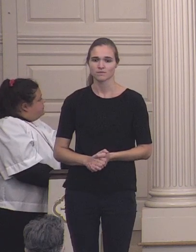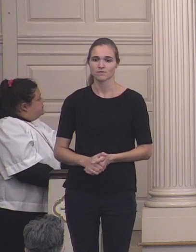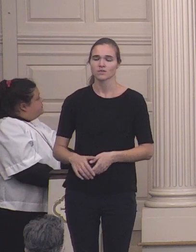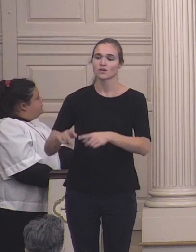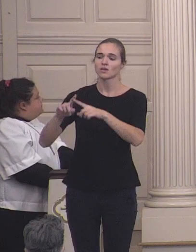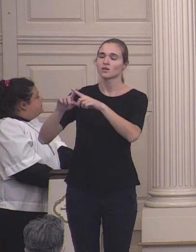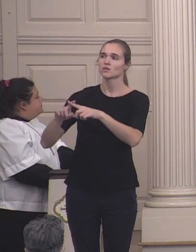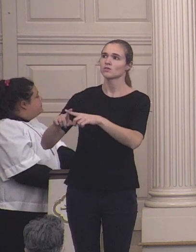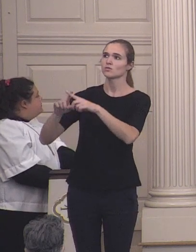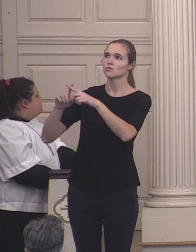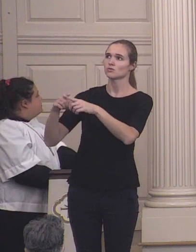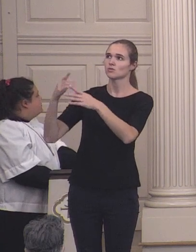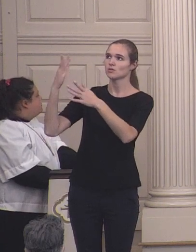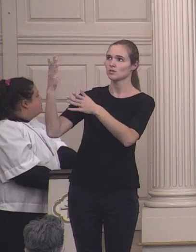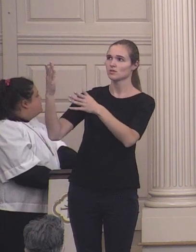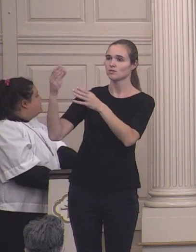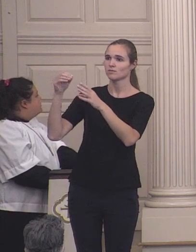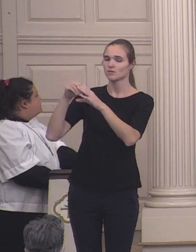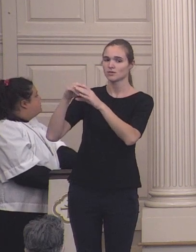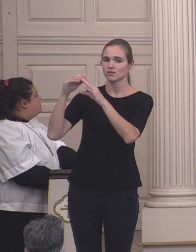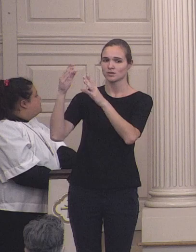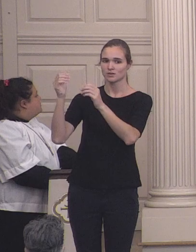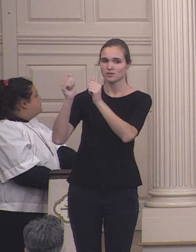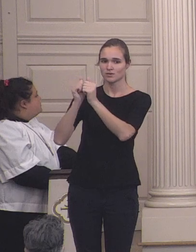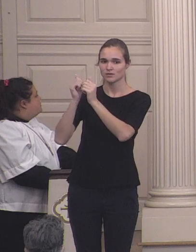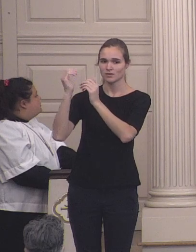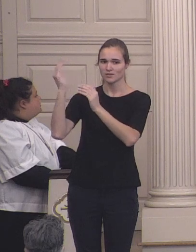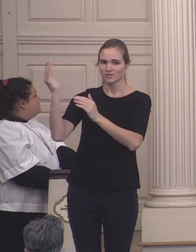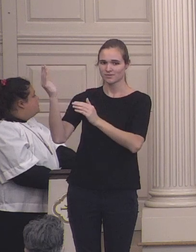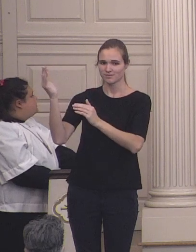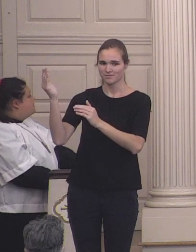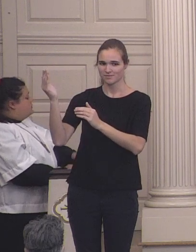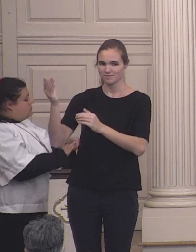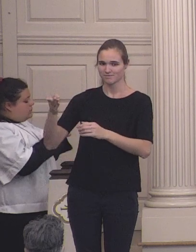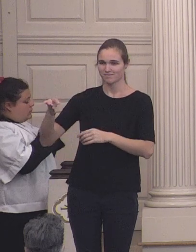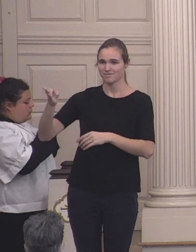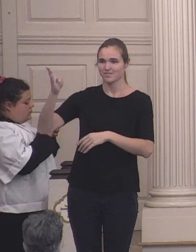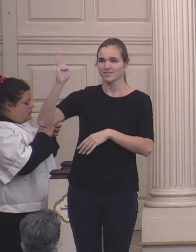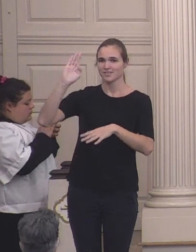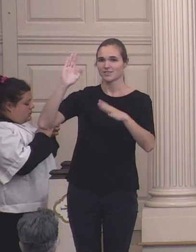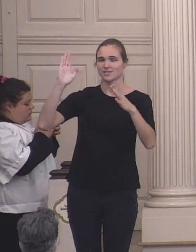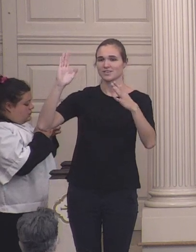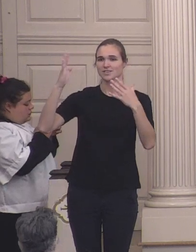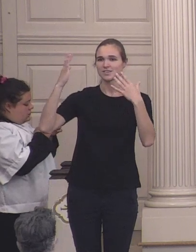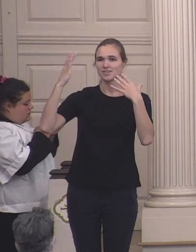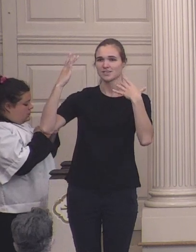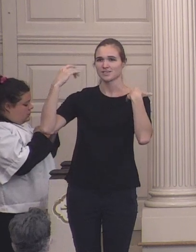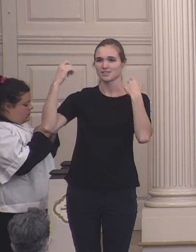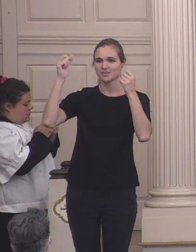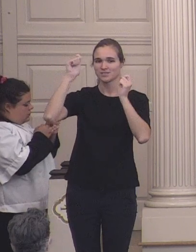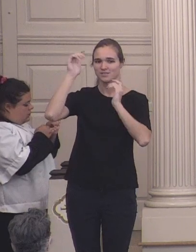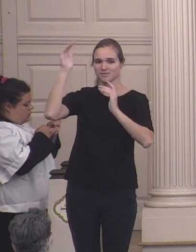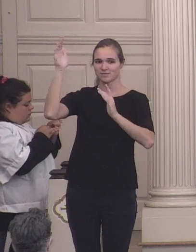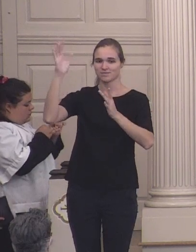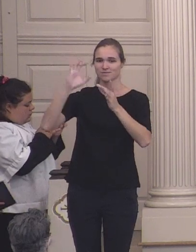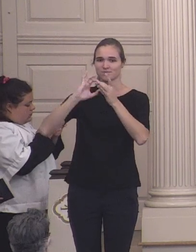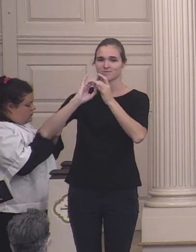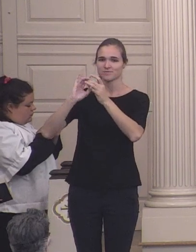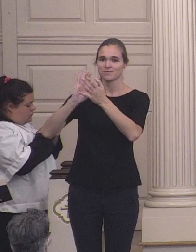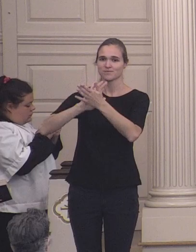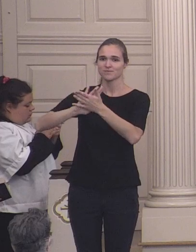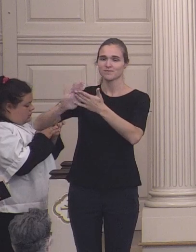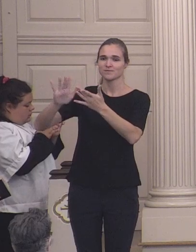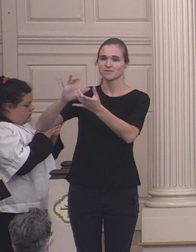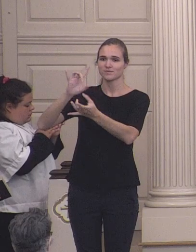Through him and with him and in him, O God, almighty Father, in the unity of the